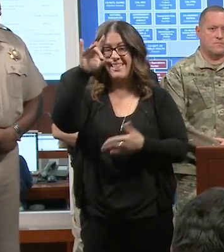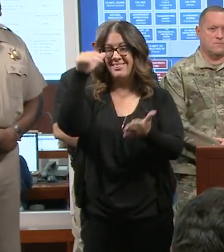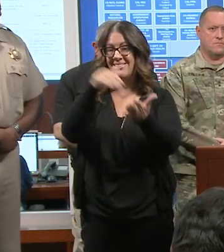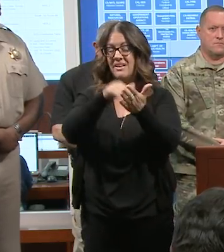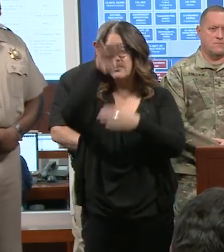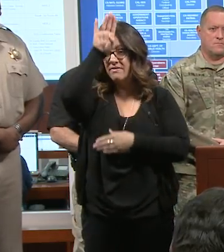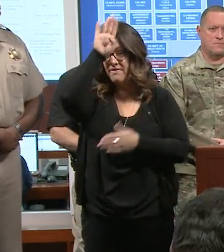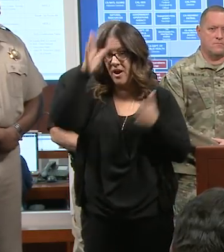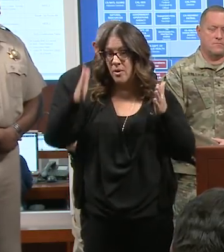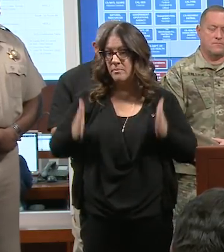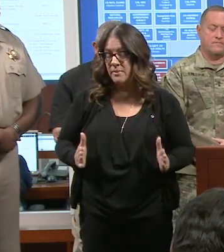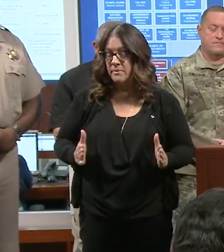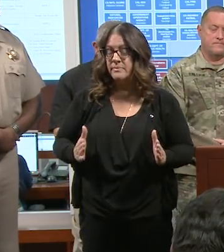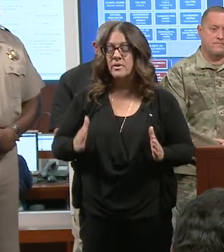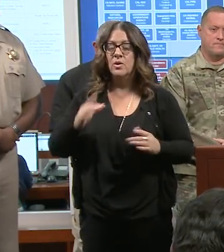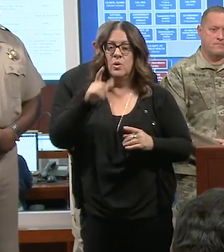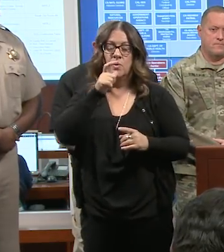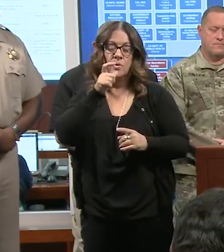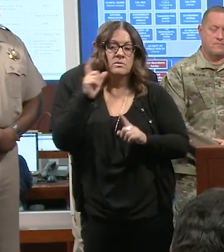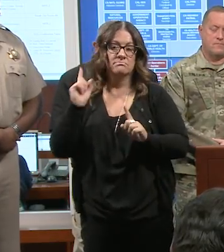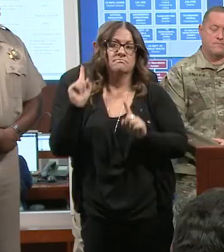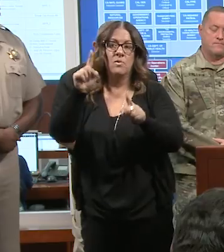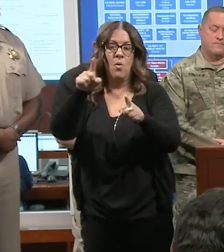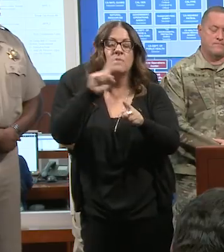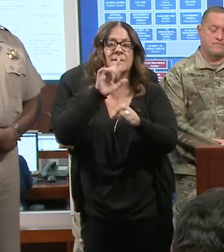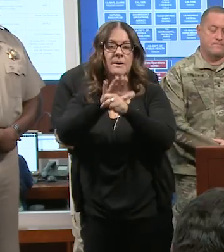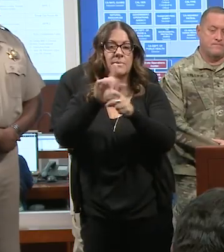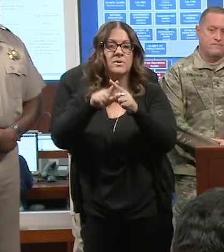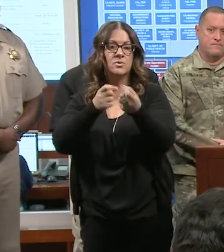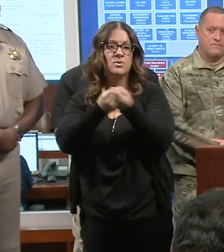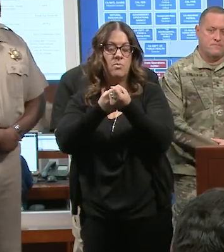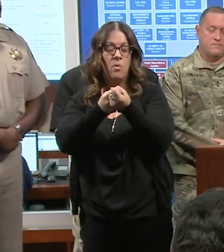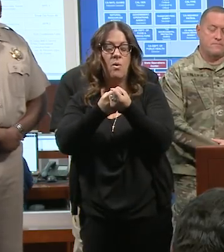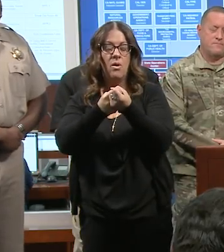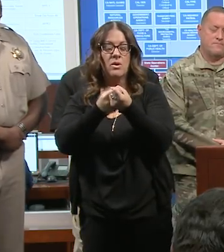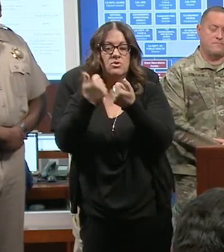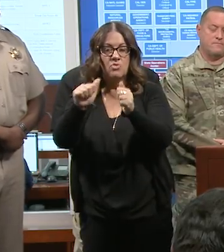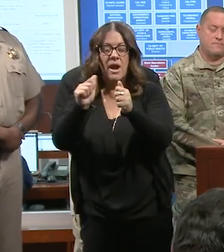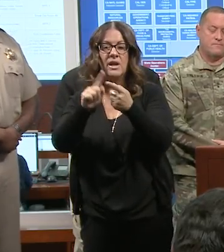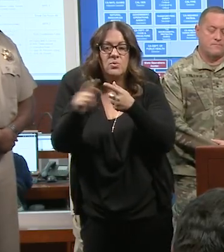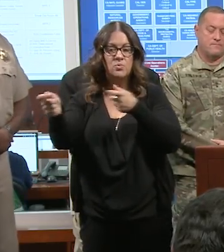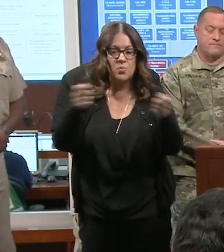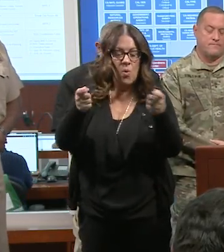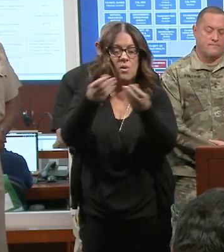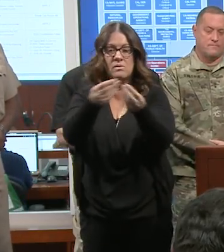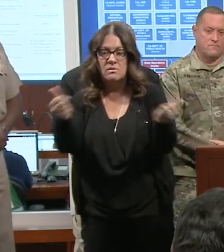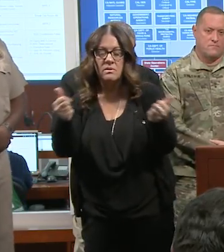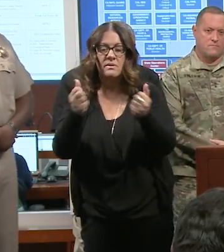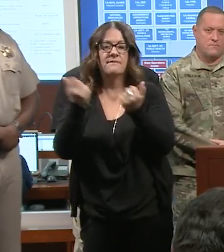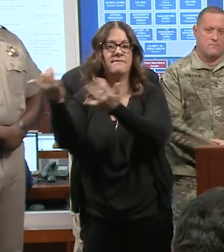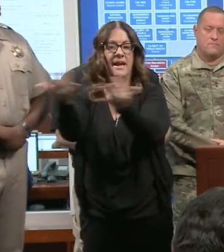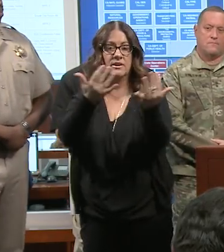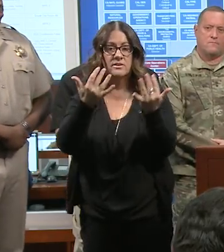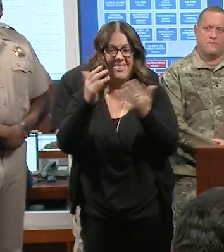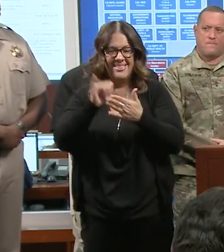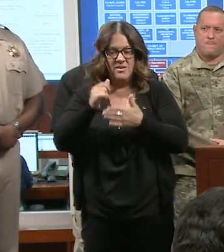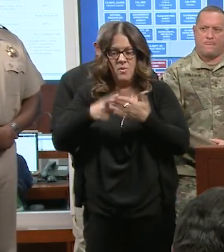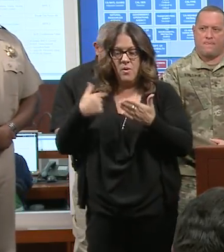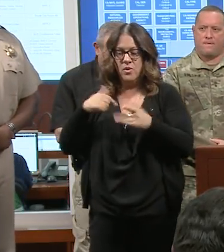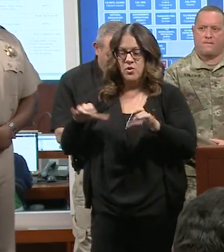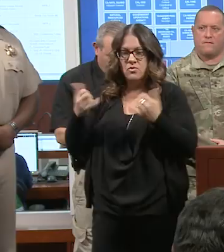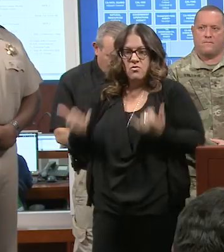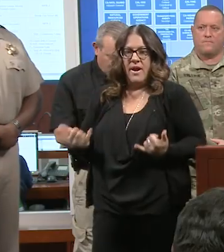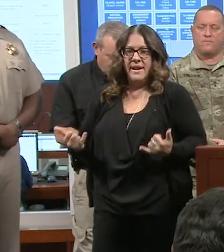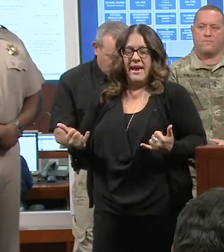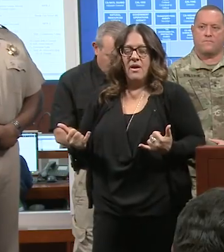firefighters committed to the firefight. That's just what we're doing right now on the incidents. We